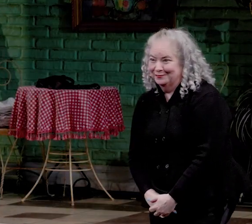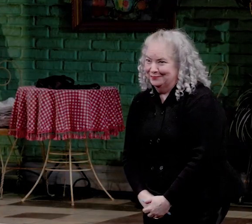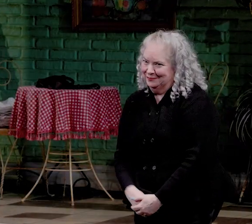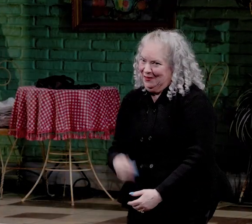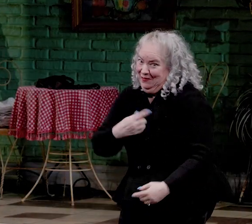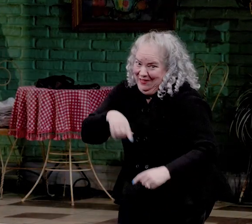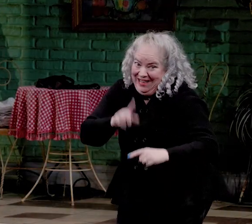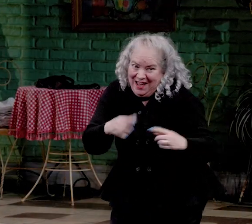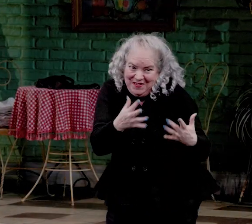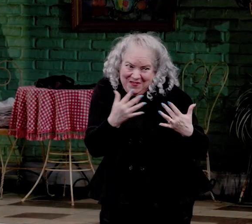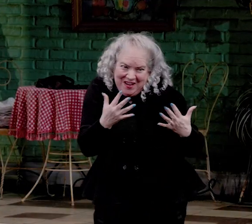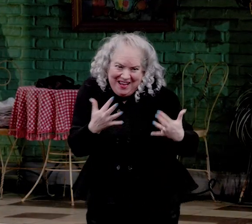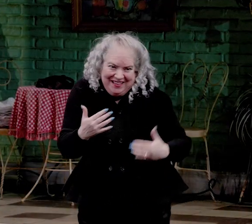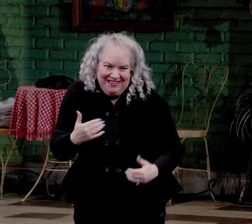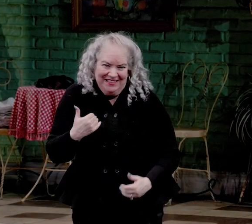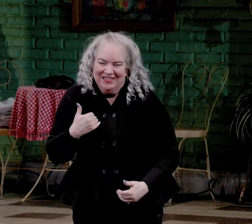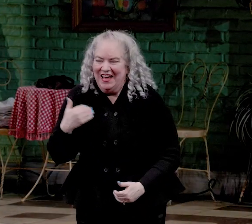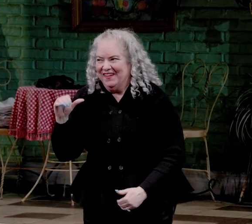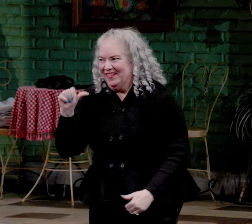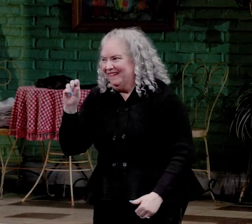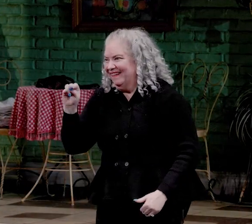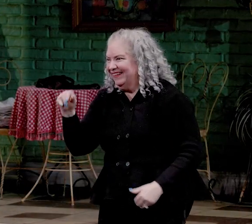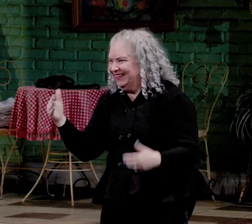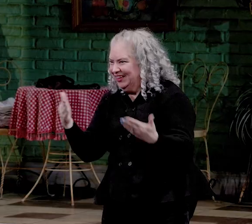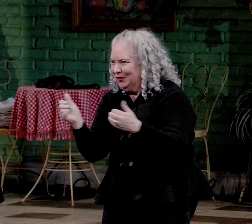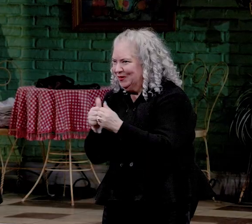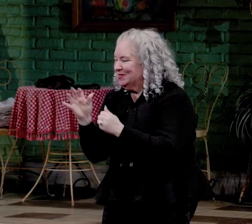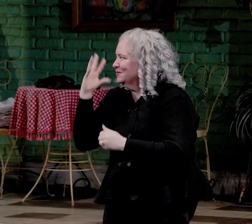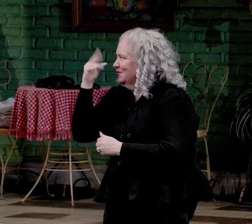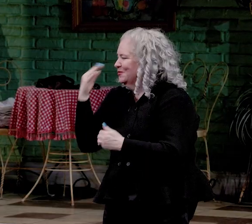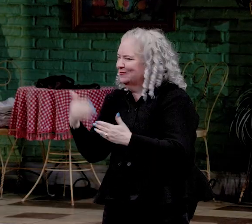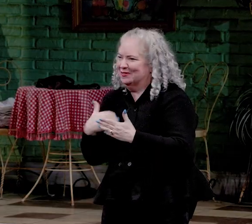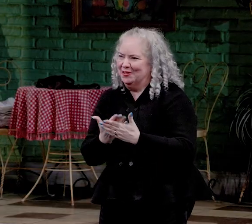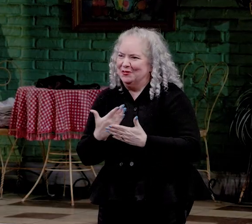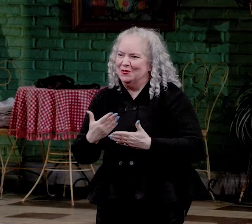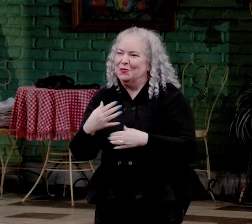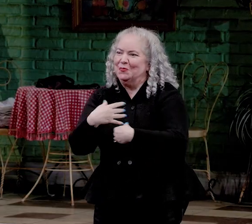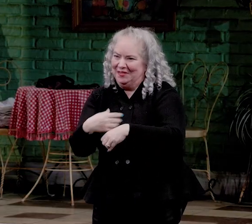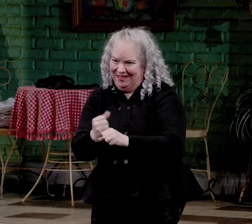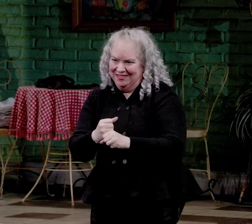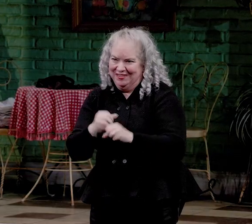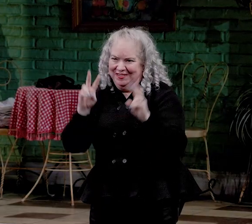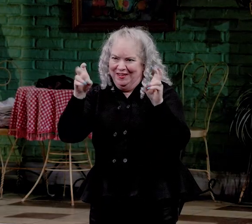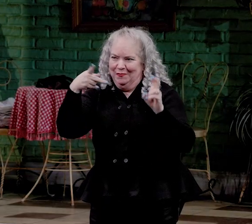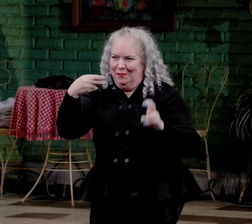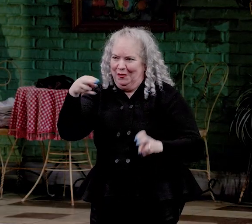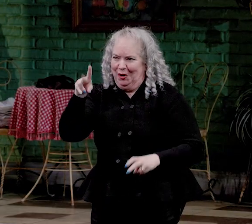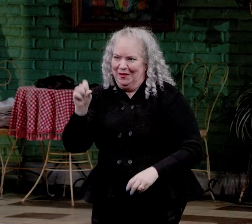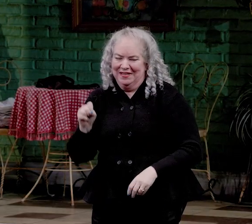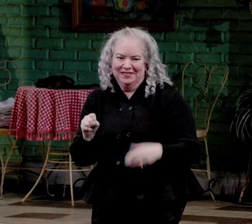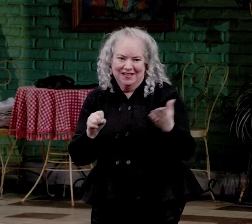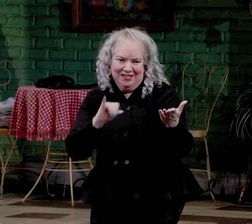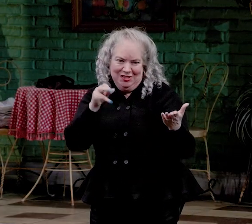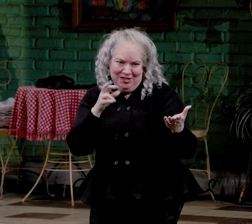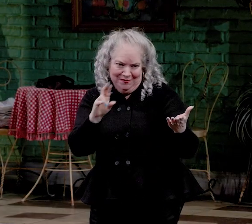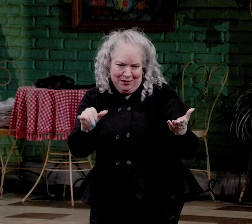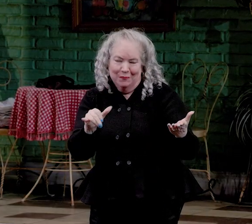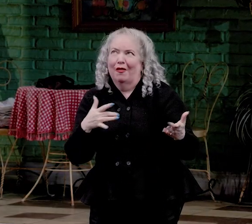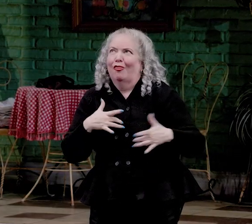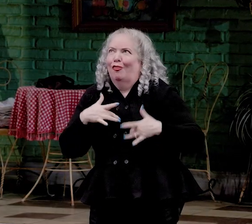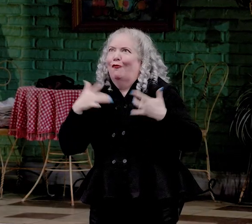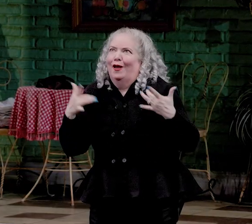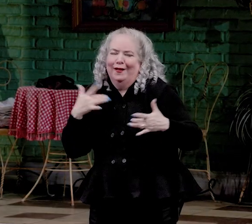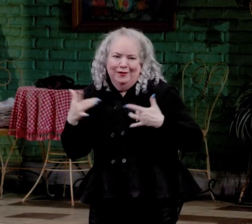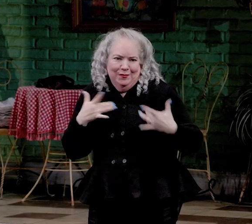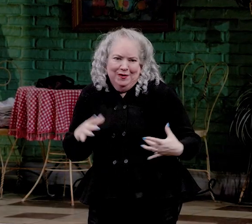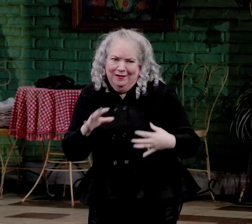We can't wait to have Amina here with this beautiful new production of Purpose. And Jeffrey, we're just so thrilled to be partnering with